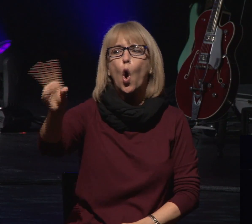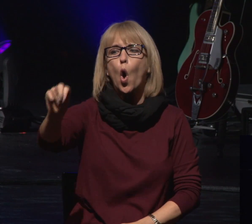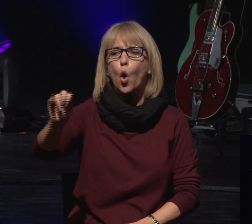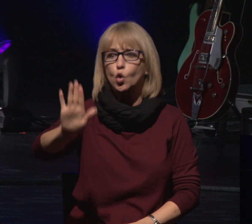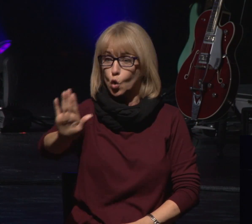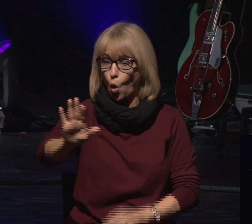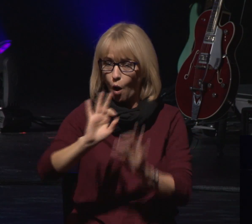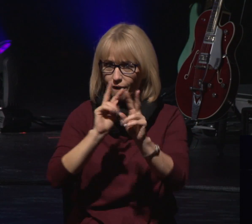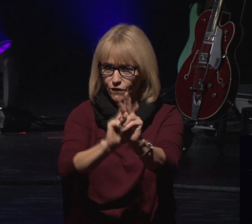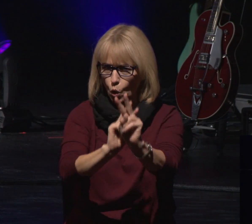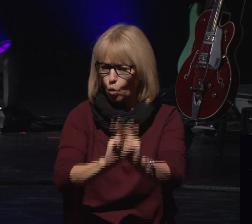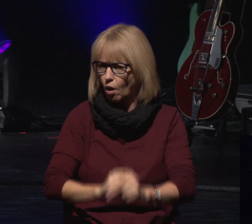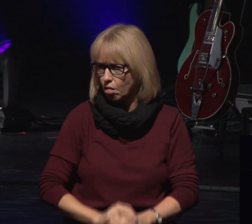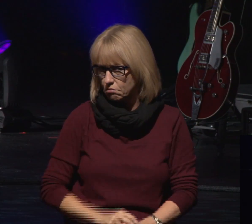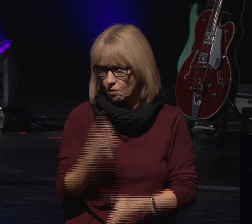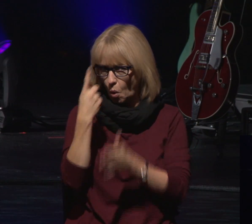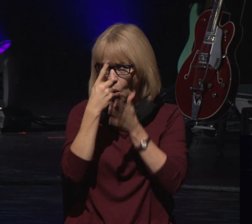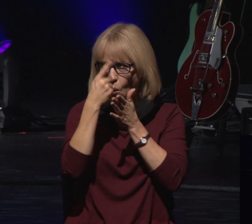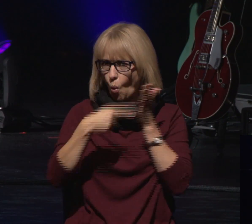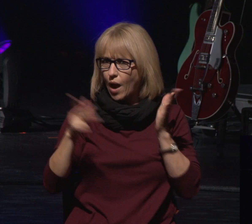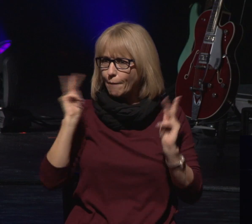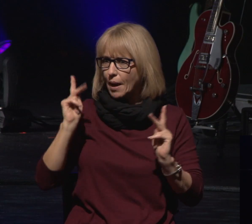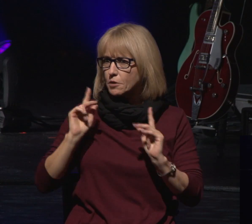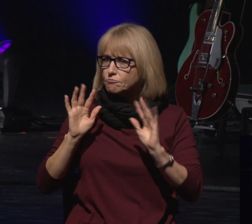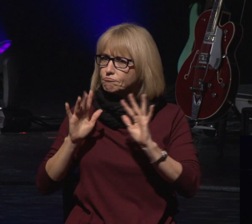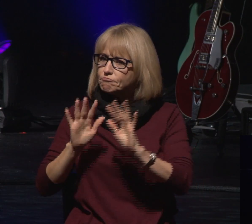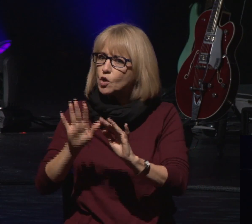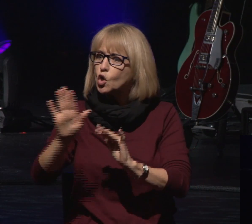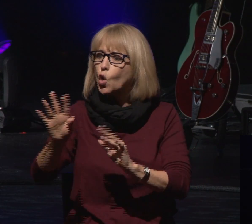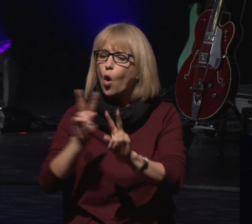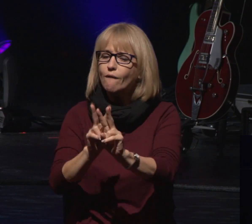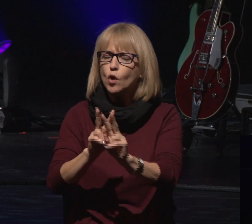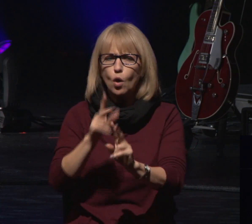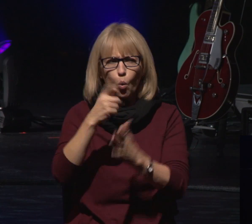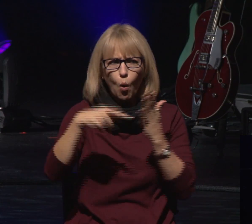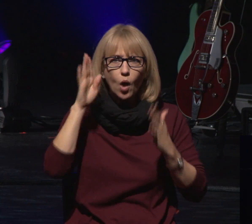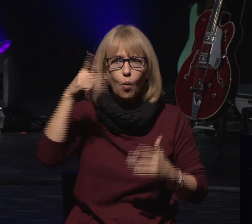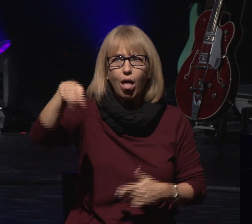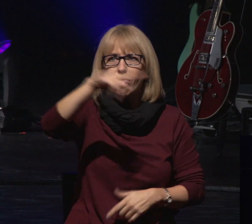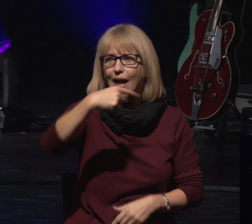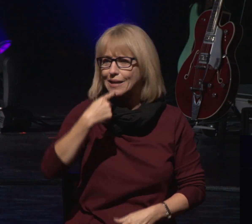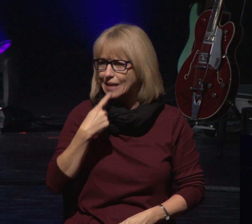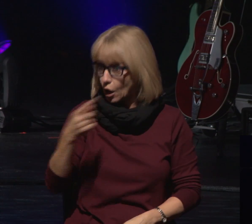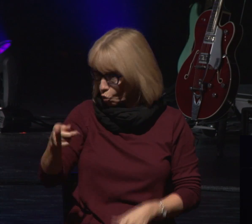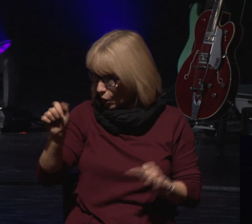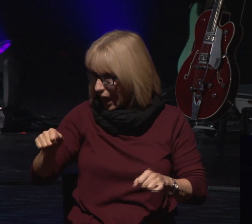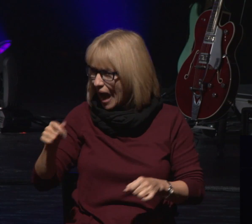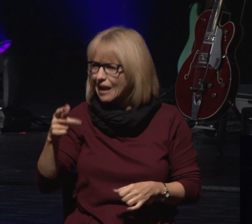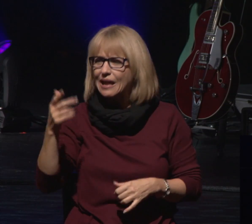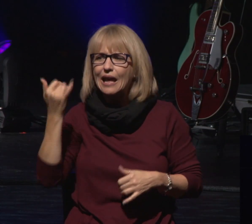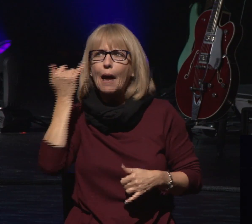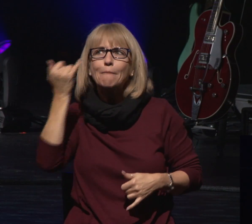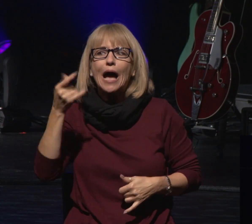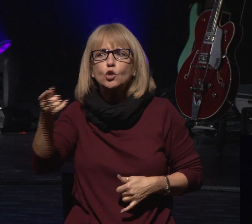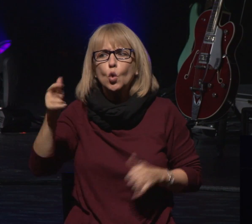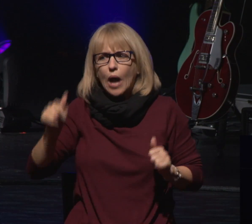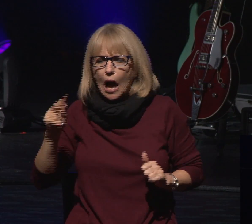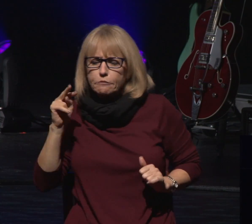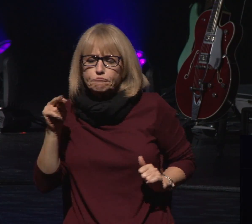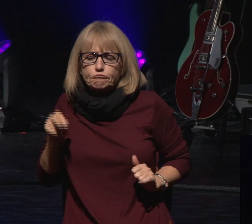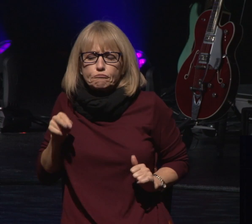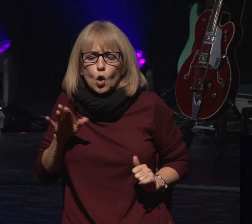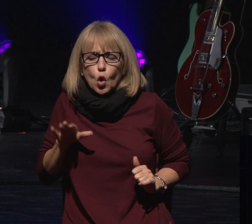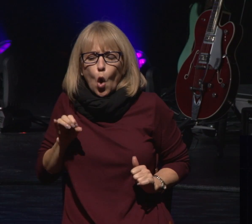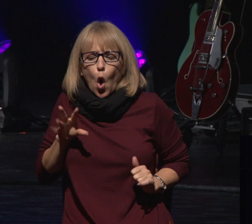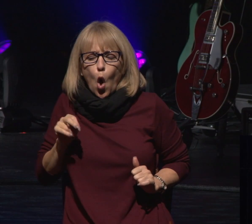is it, the comments that they're going to make? What if you could attend your own funeral? What is it going to be said? Are they going to be talking about, man, she was mean,